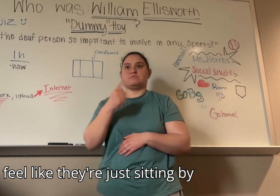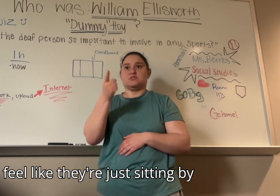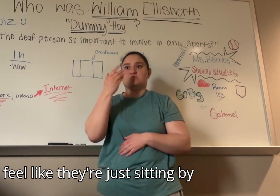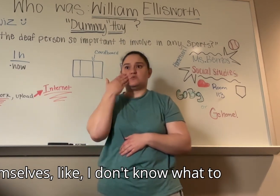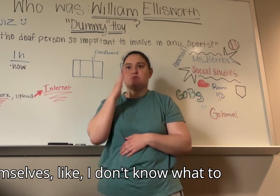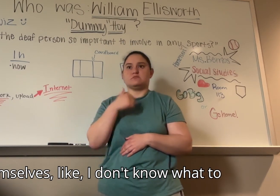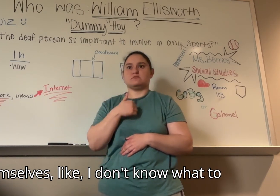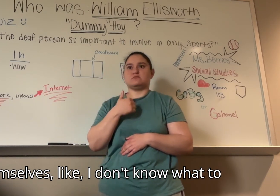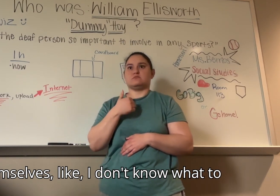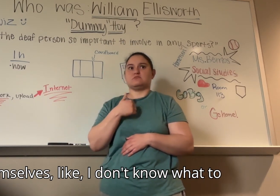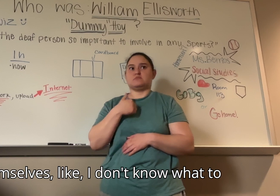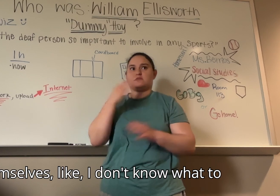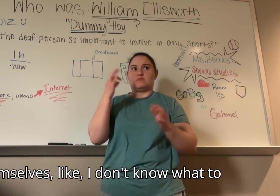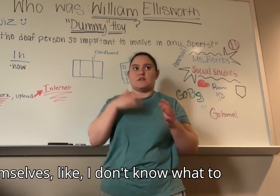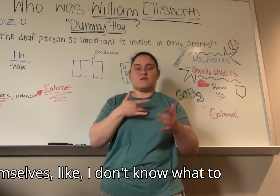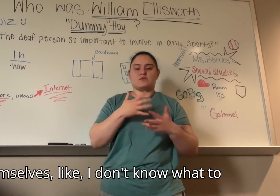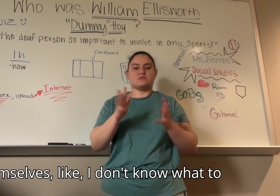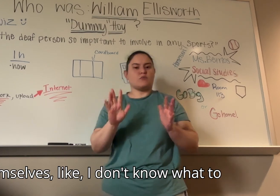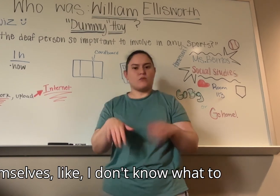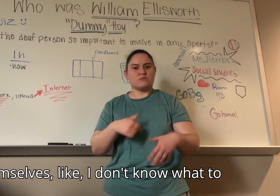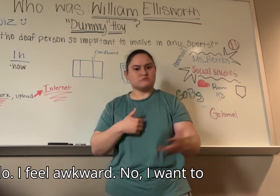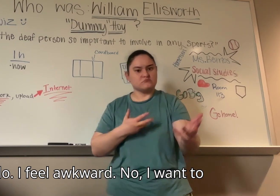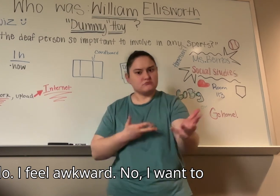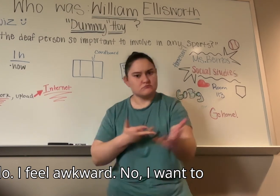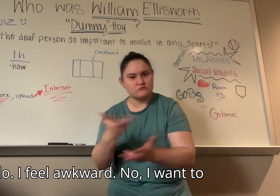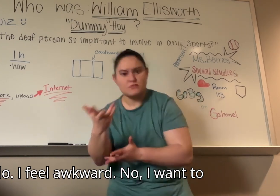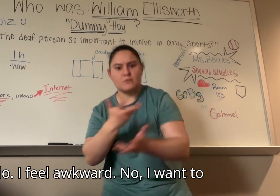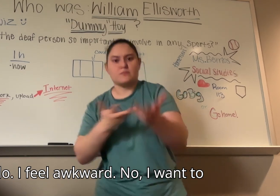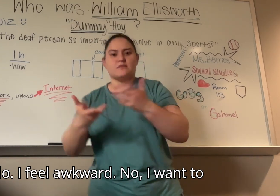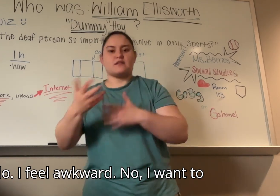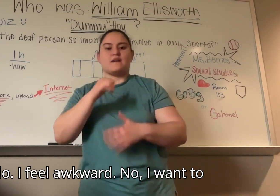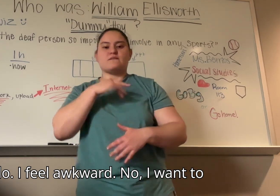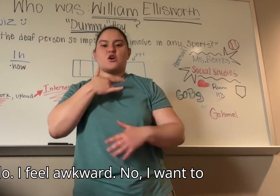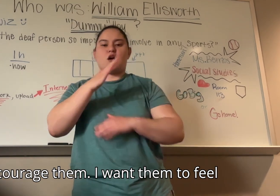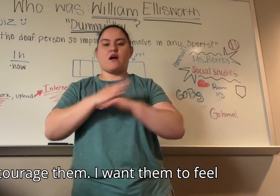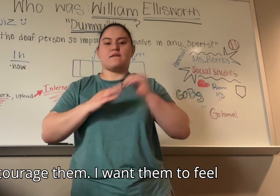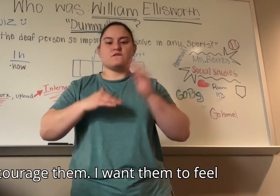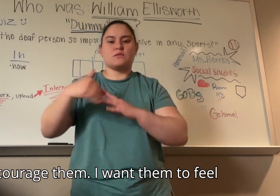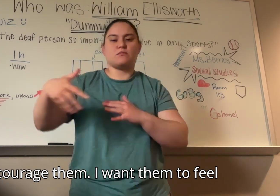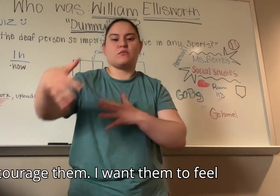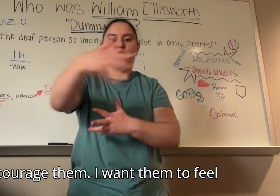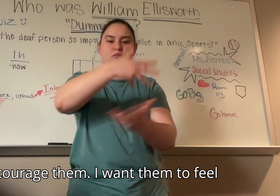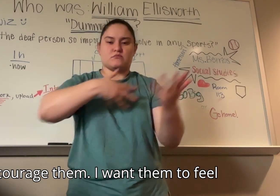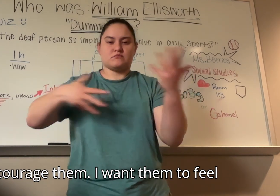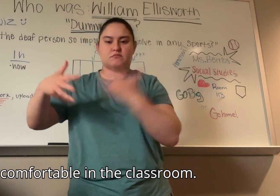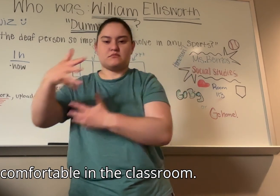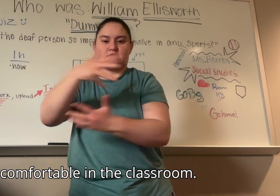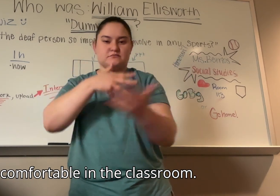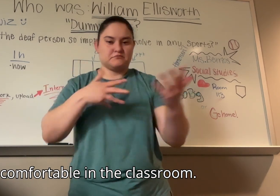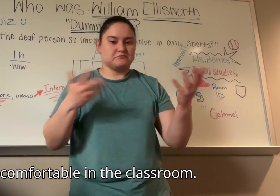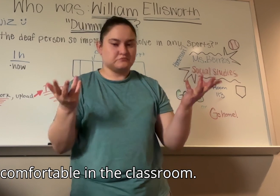by themselves, like, I don't know what to do, I feel awkward. No, I want to encourage them. I want them to feel comfortable in the